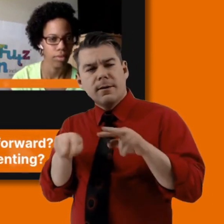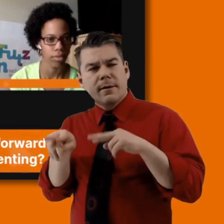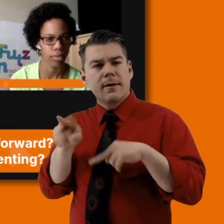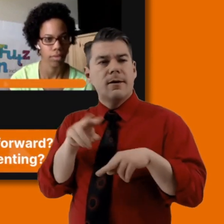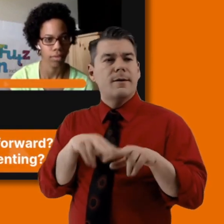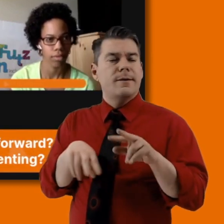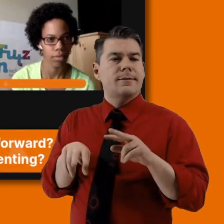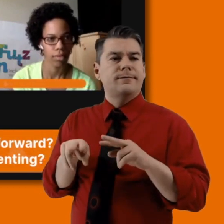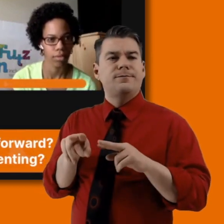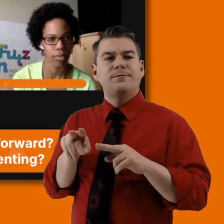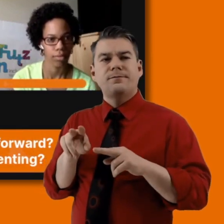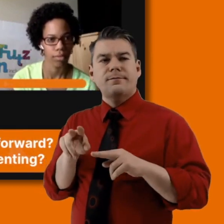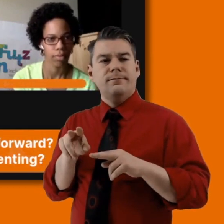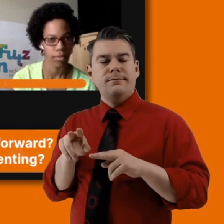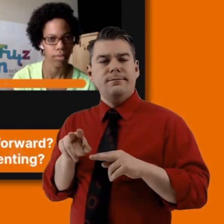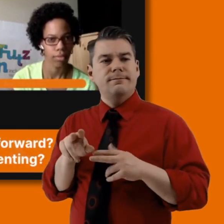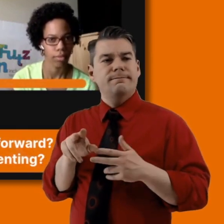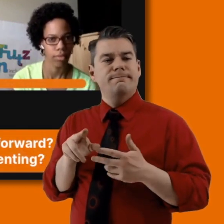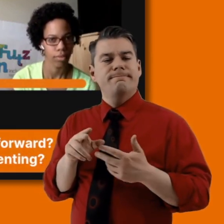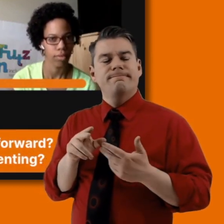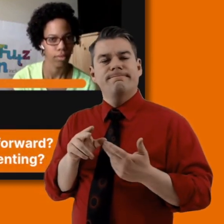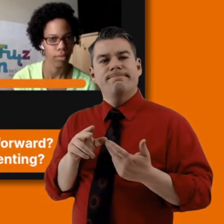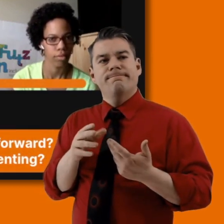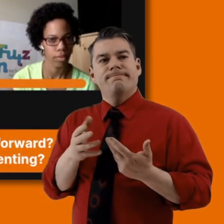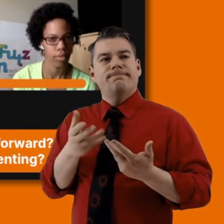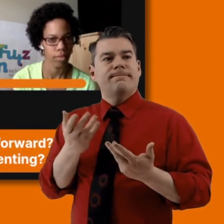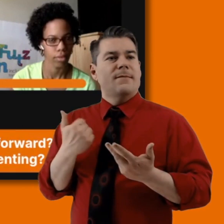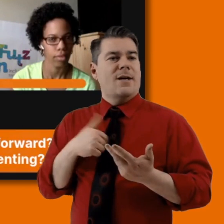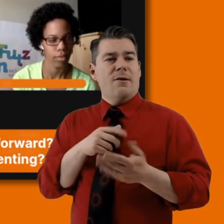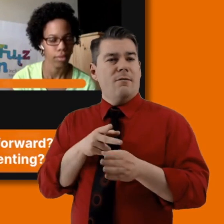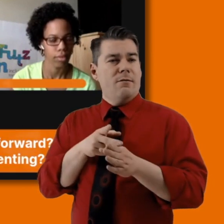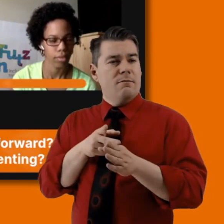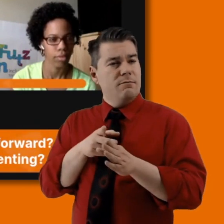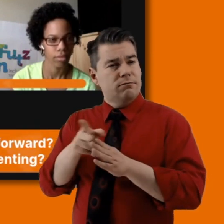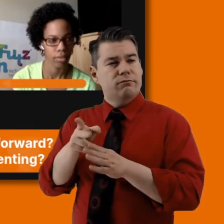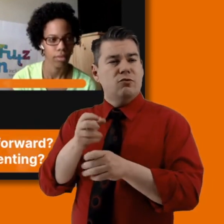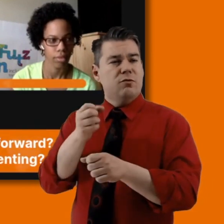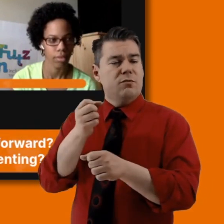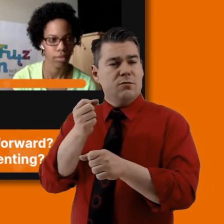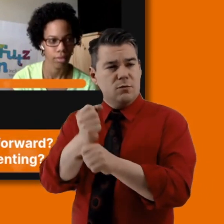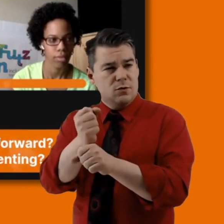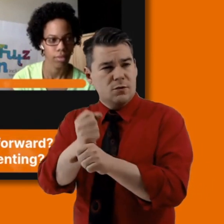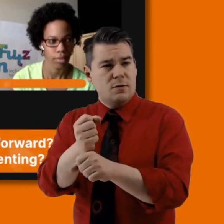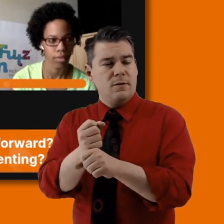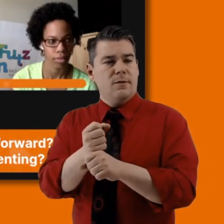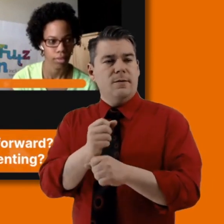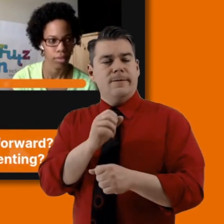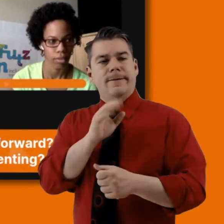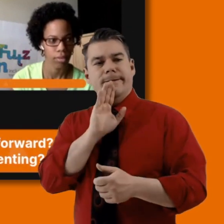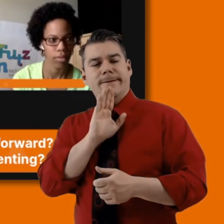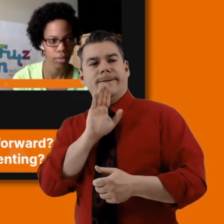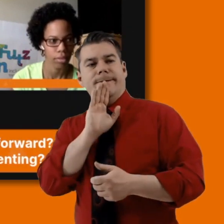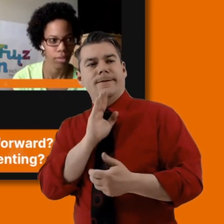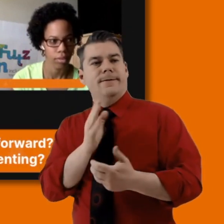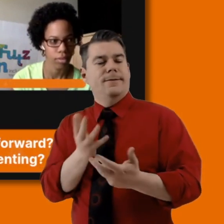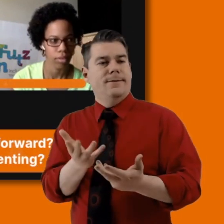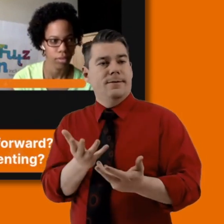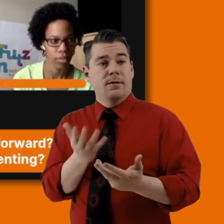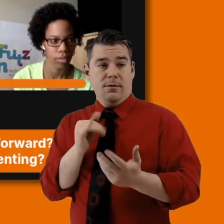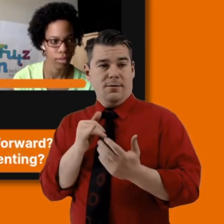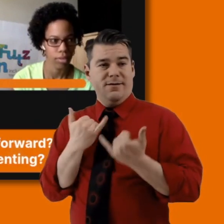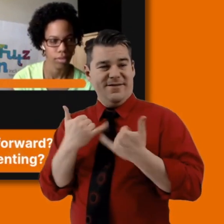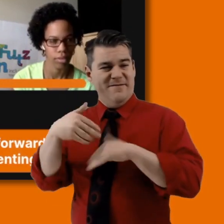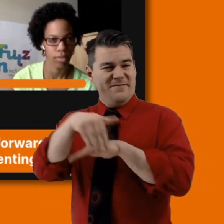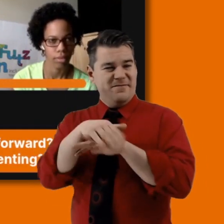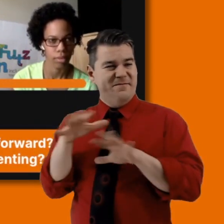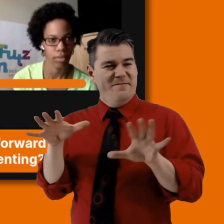at disparities in, our profession in general. And this kind of ties into, the roundtable